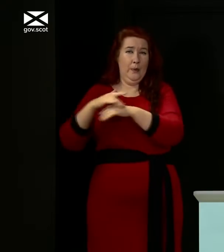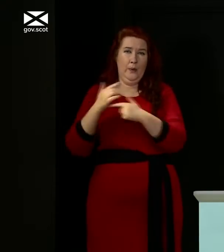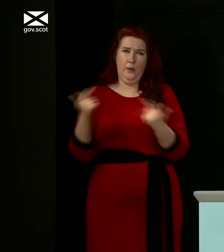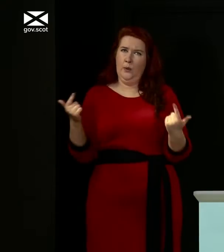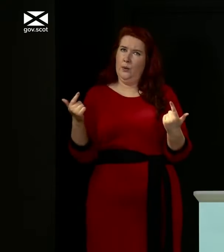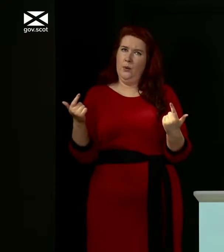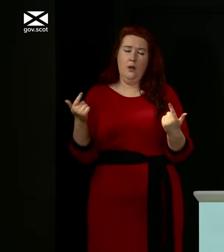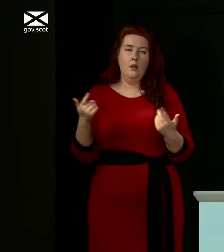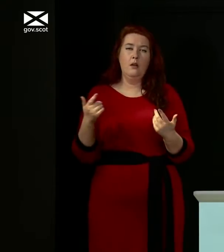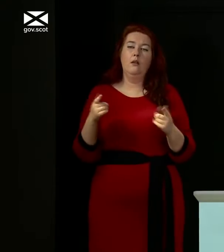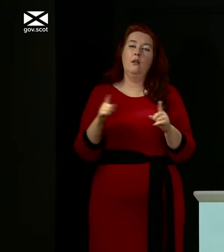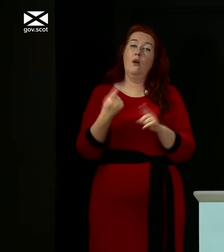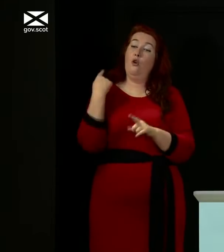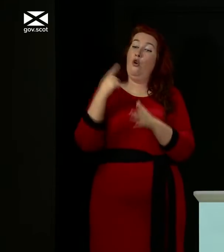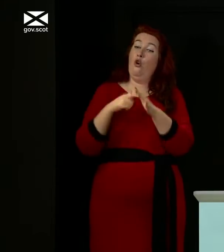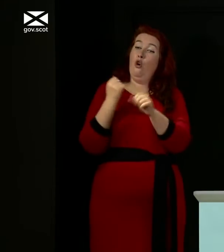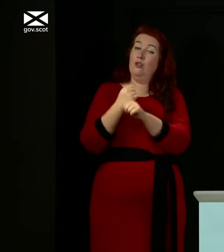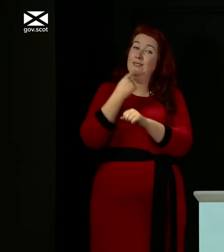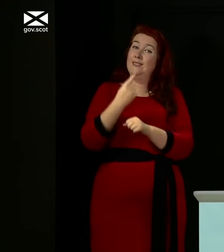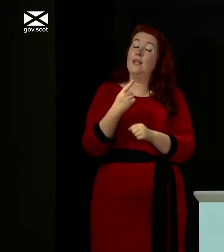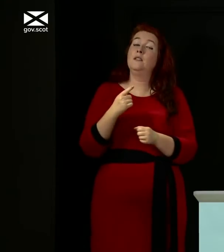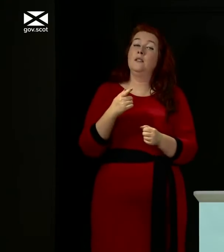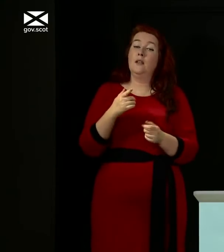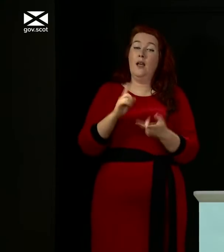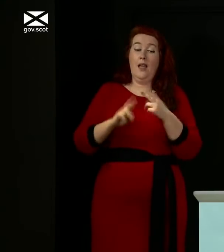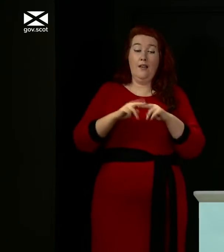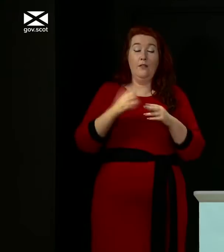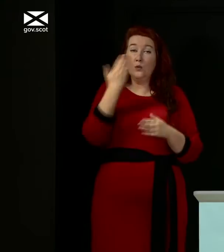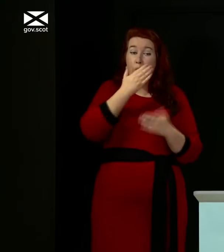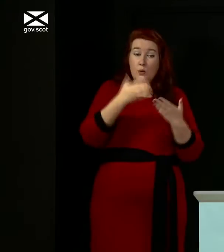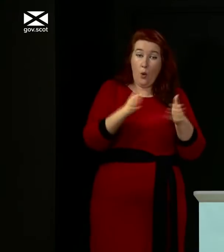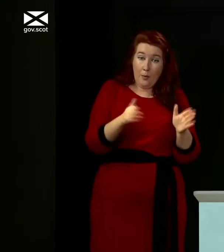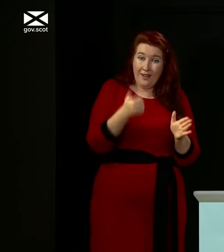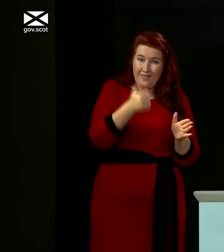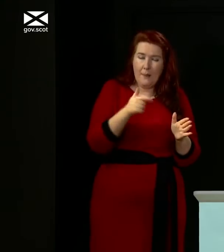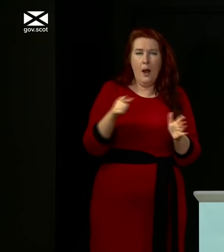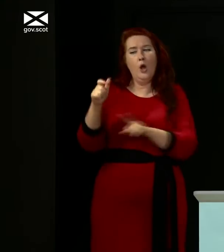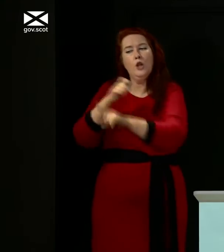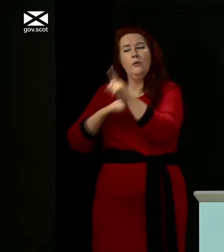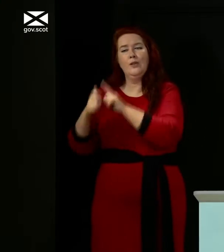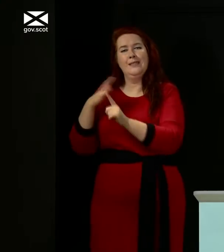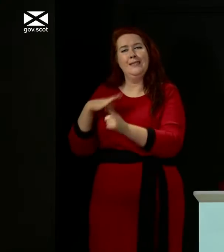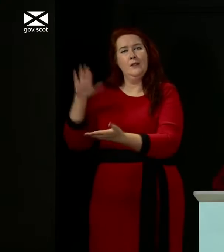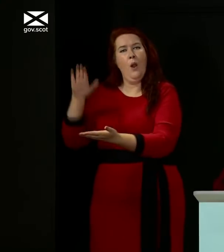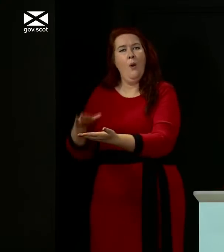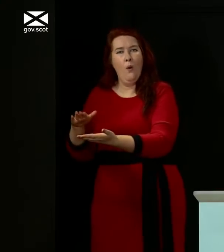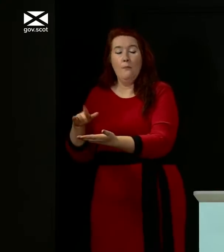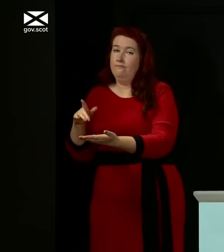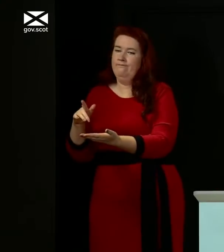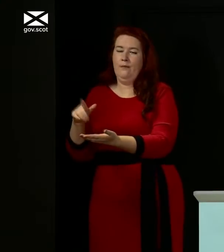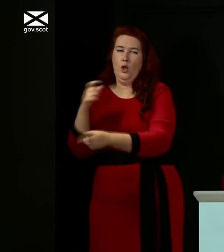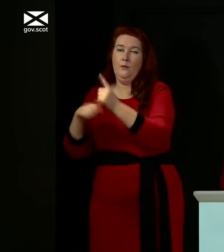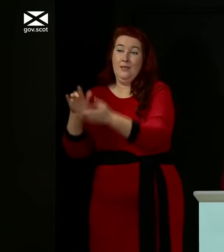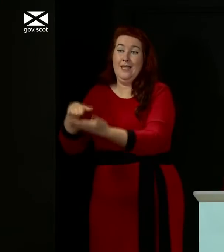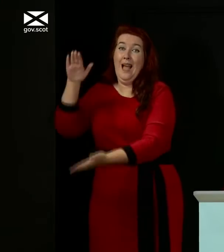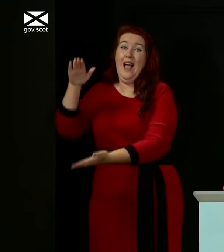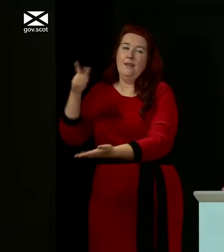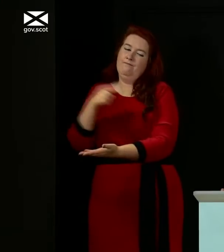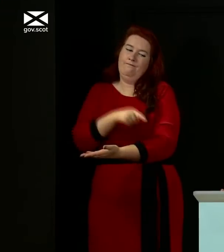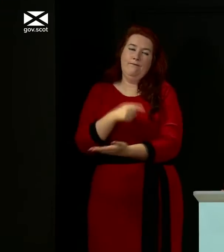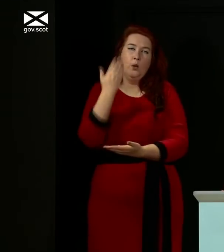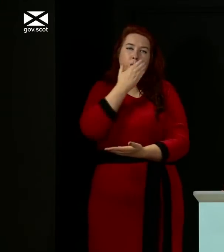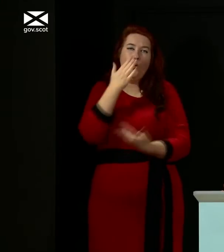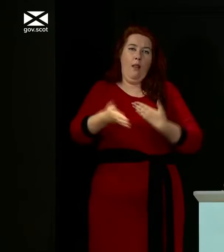said a condition for schools to be open is a relatively low level of community transmission. We don't have that at the moment. And secondly, there